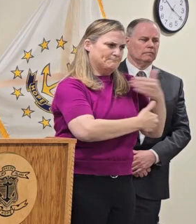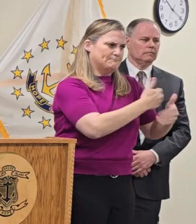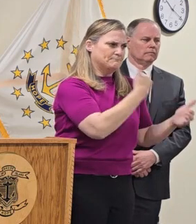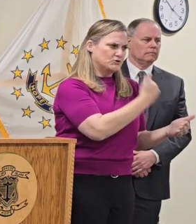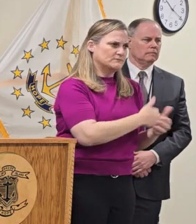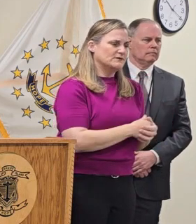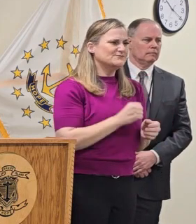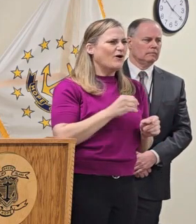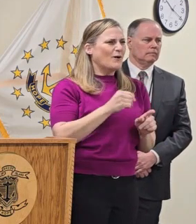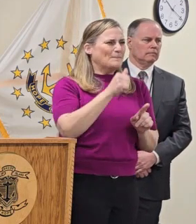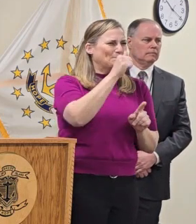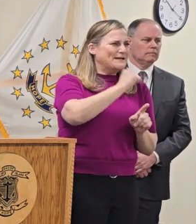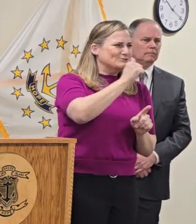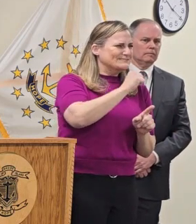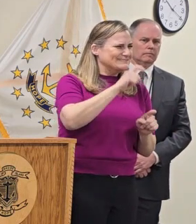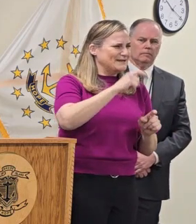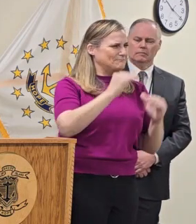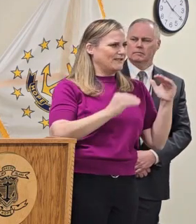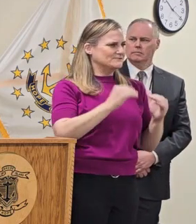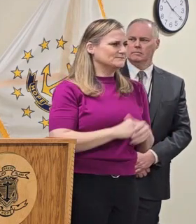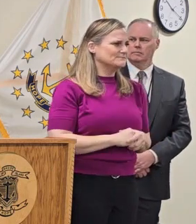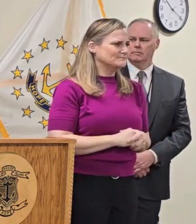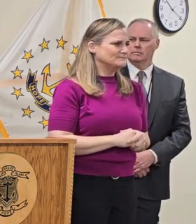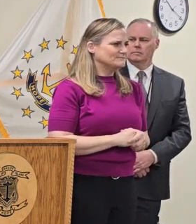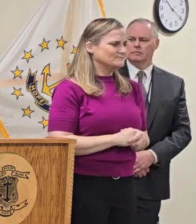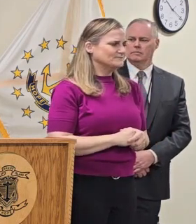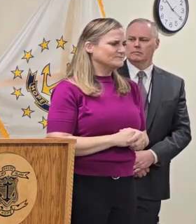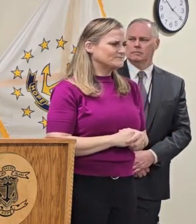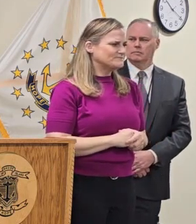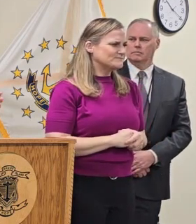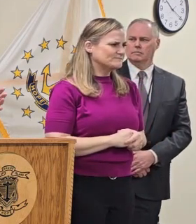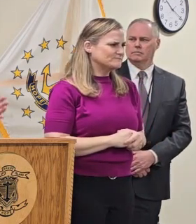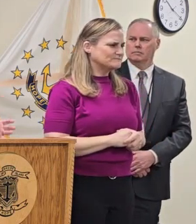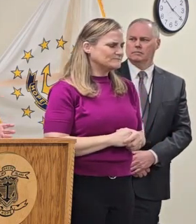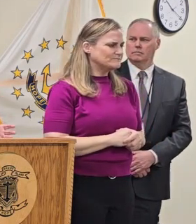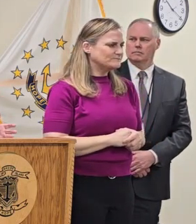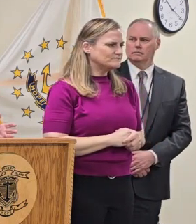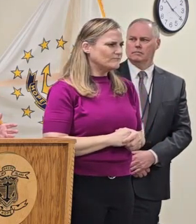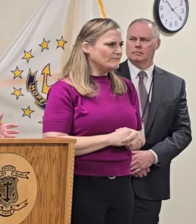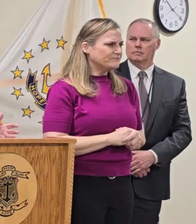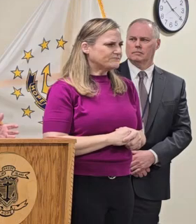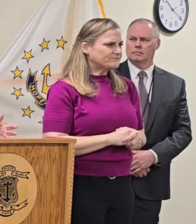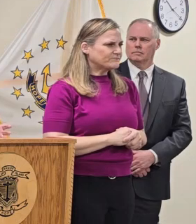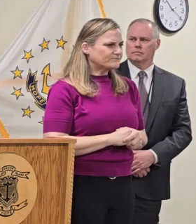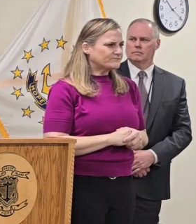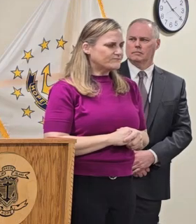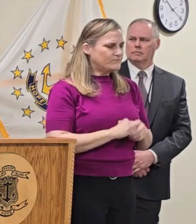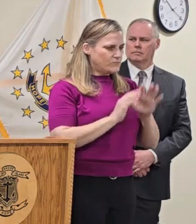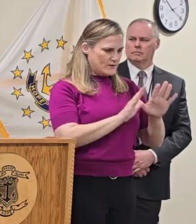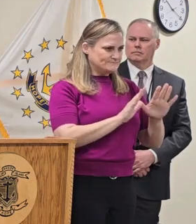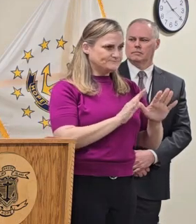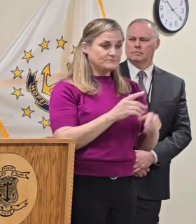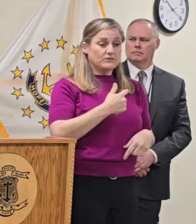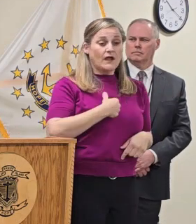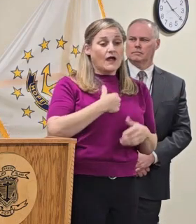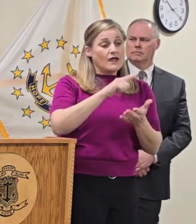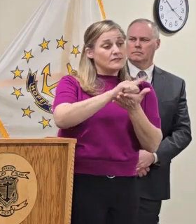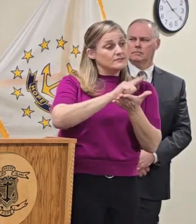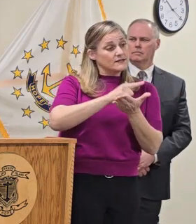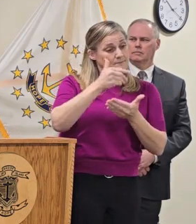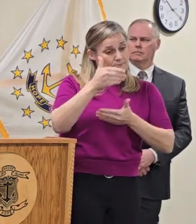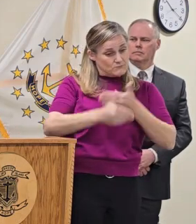we've separated now, as you can see, we've separated the legal process from the actual work that needs to be